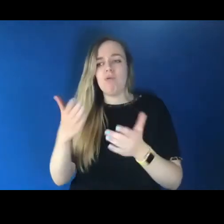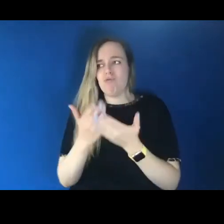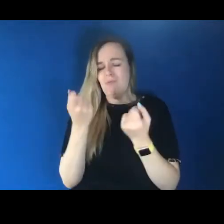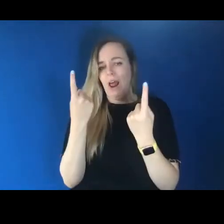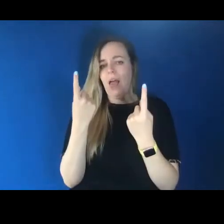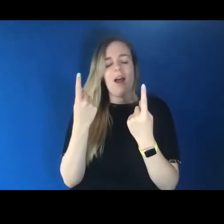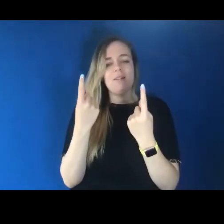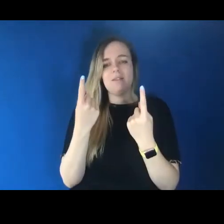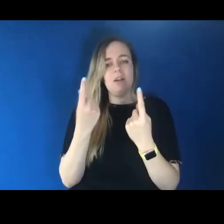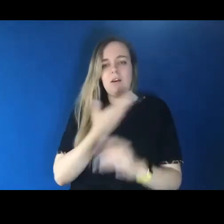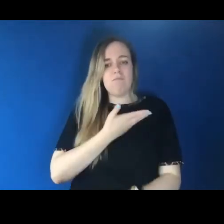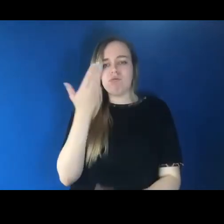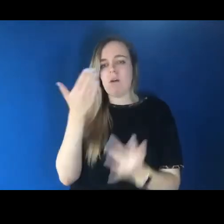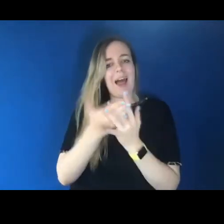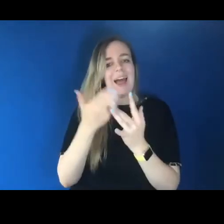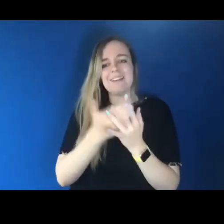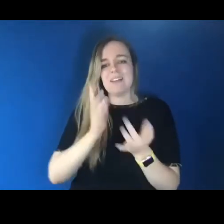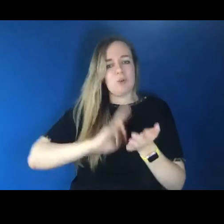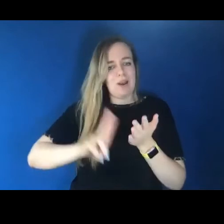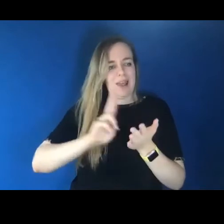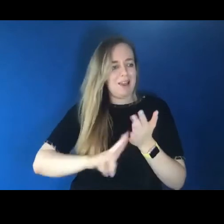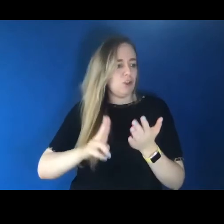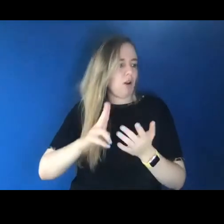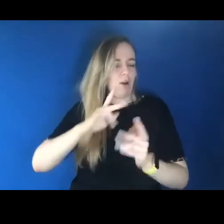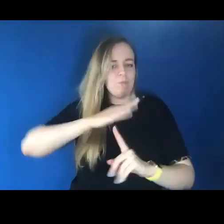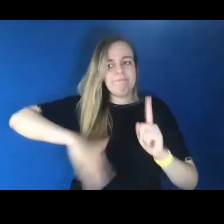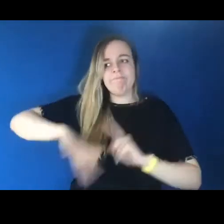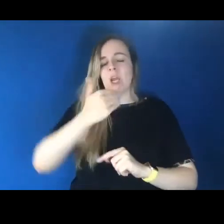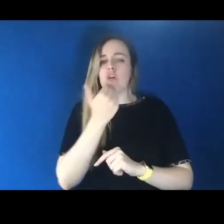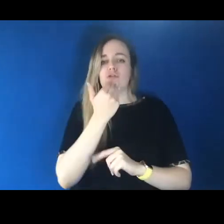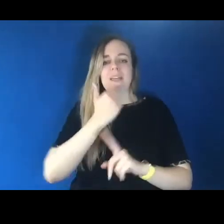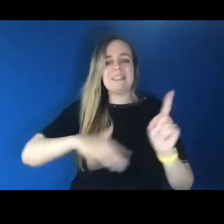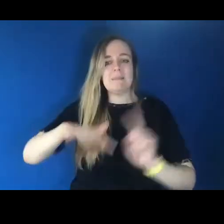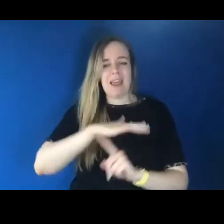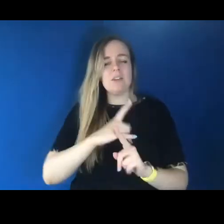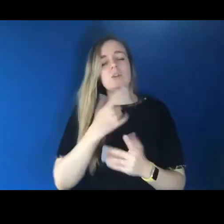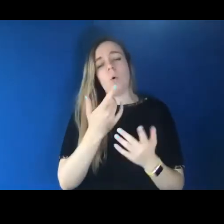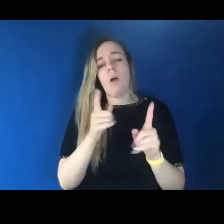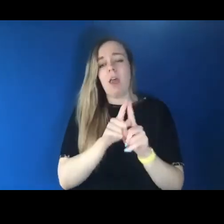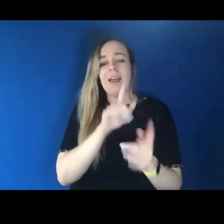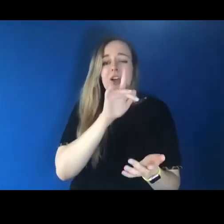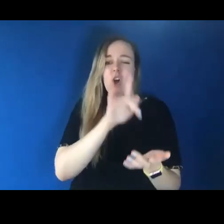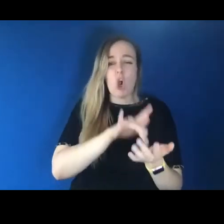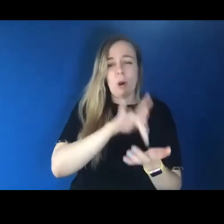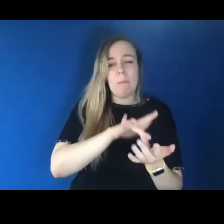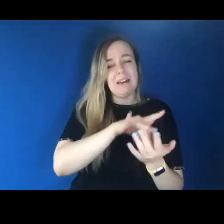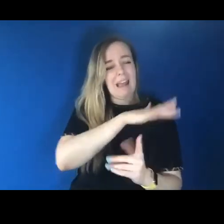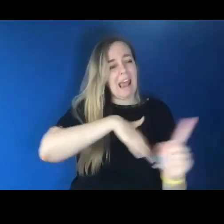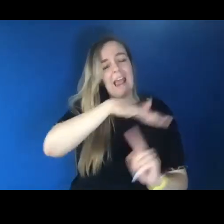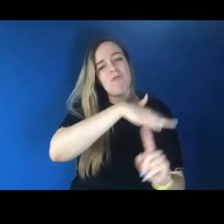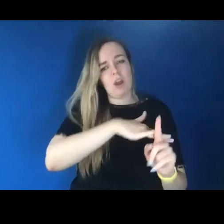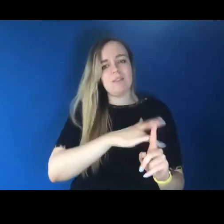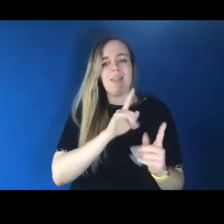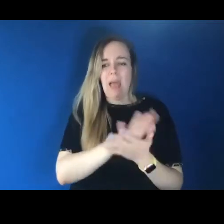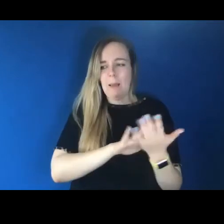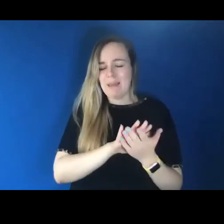do not have access to a lot of nature-rich green space in their local area, so particularly in a lot of urban areas. And that's made the kind of